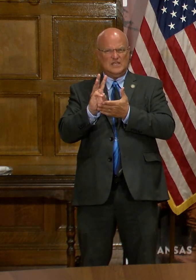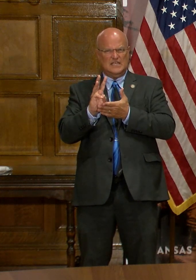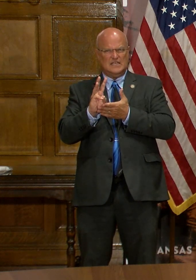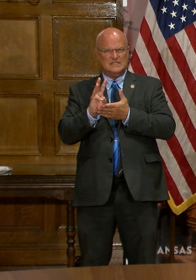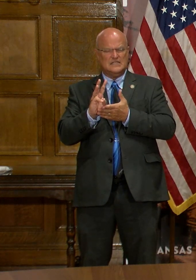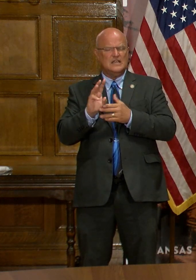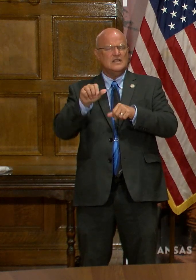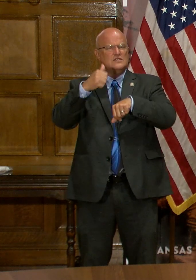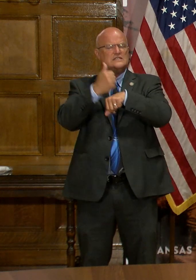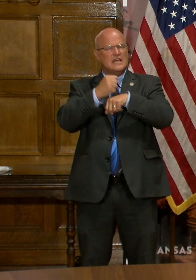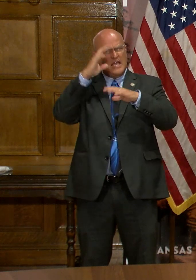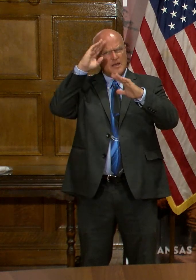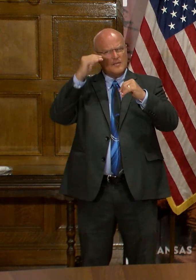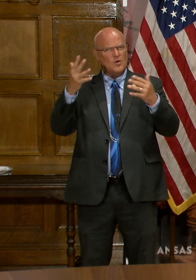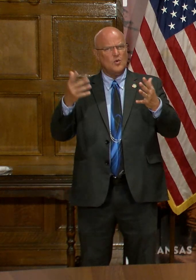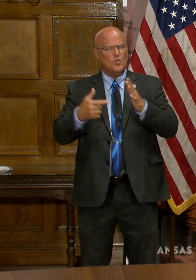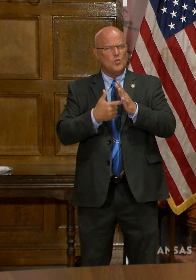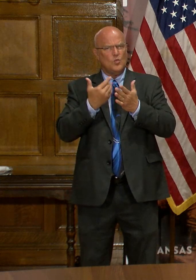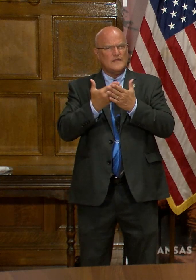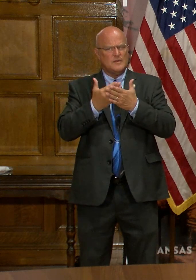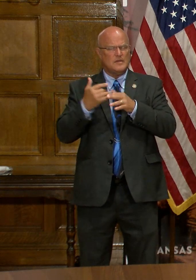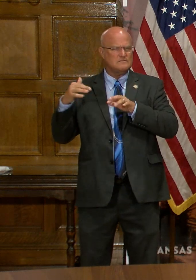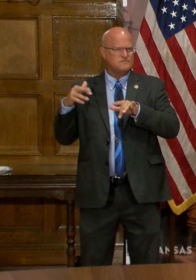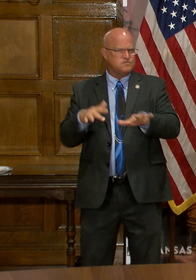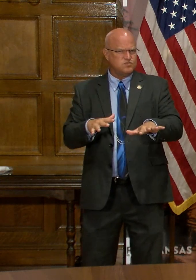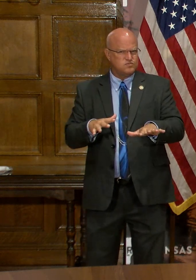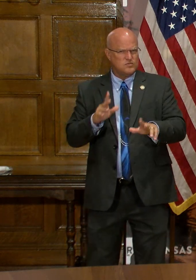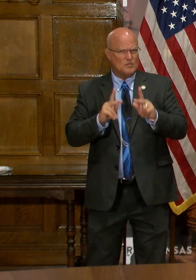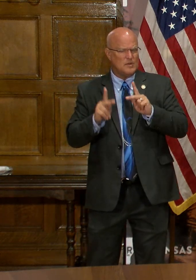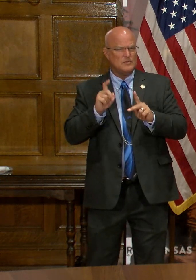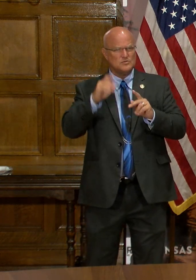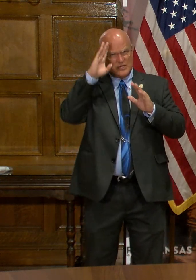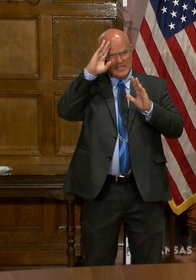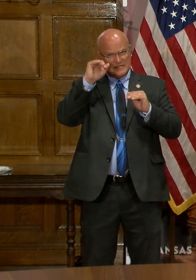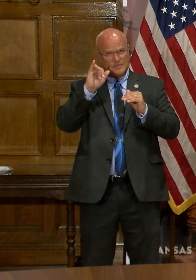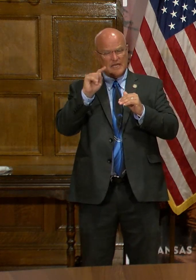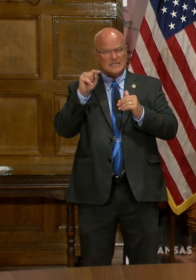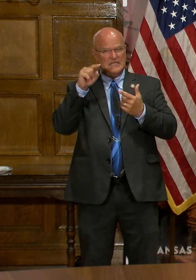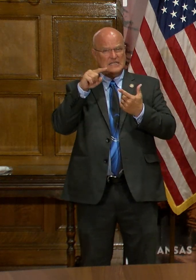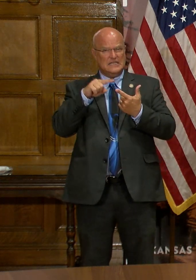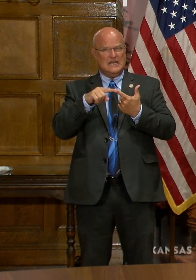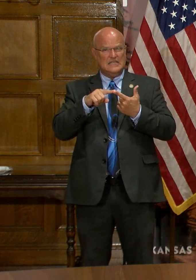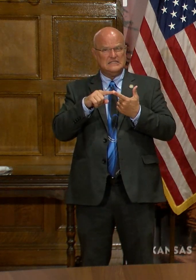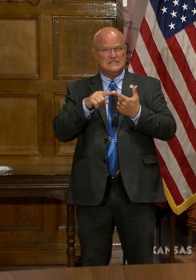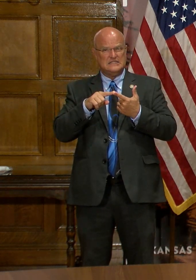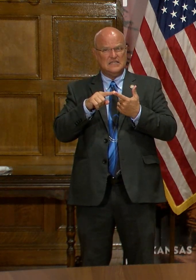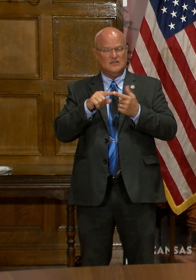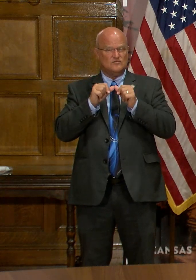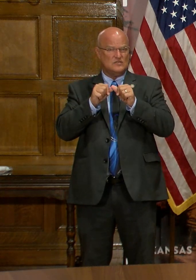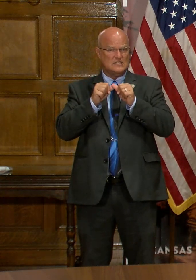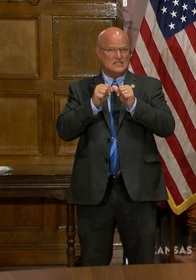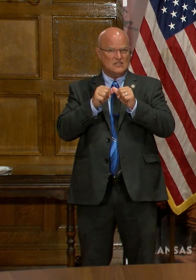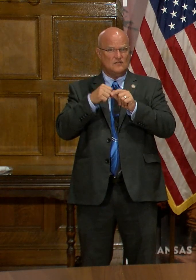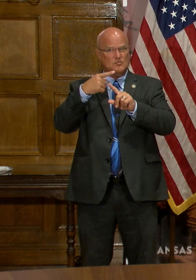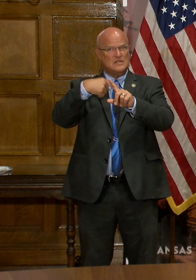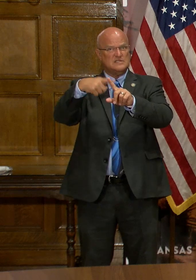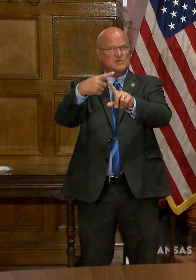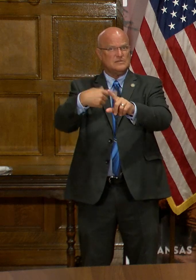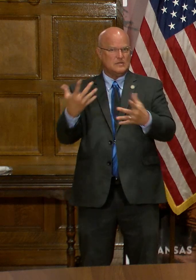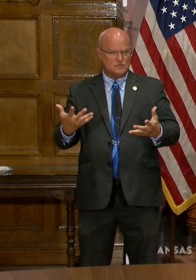some expectations in terms of once the money starts flowing that people shouldn't expect it until for it to continue for months and